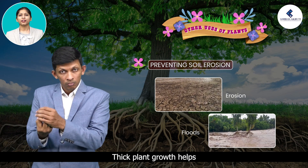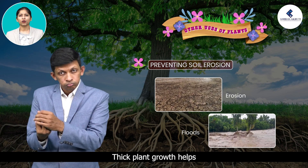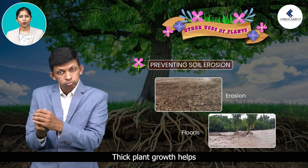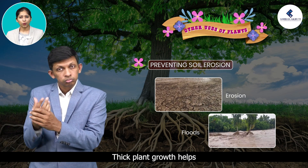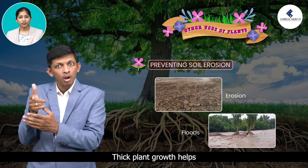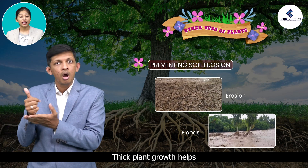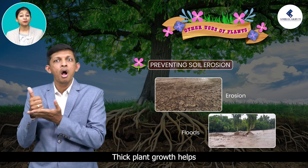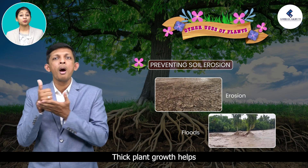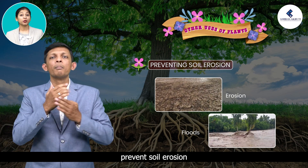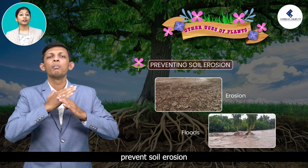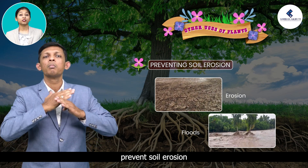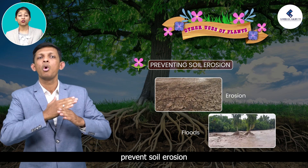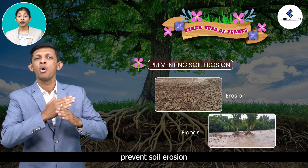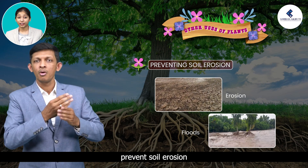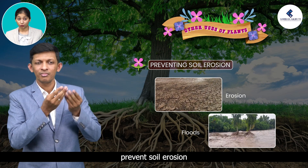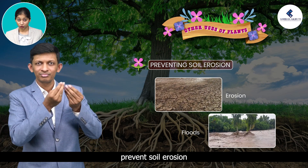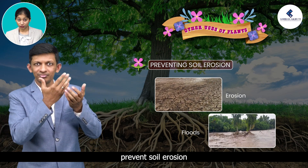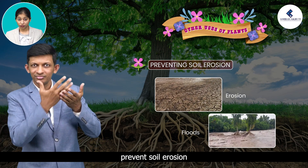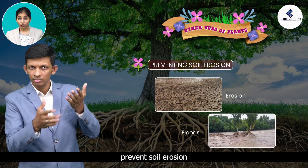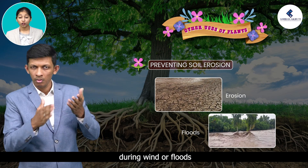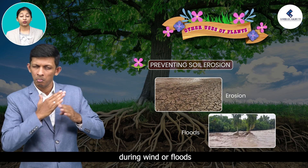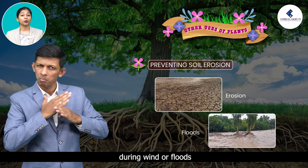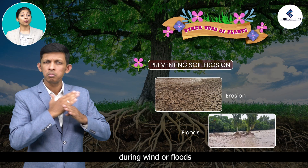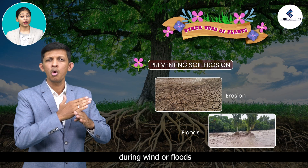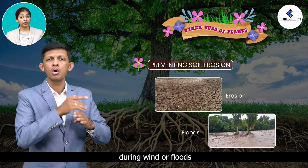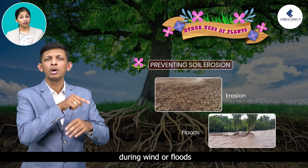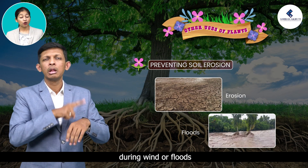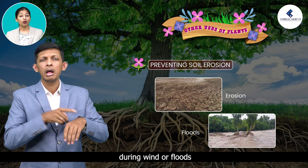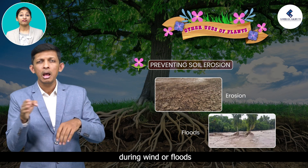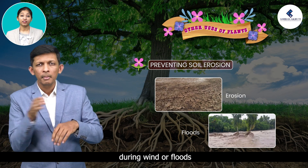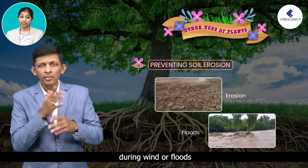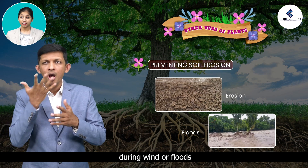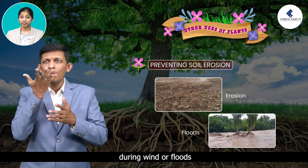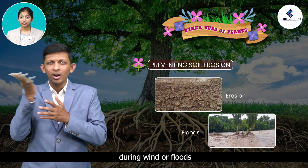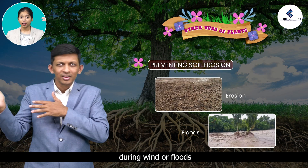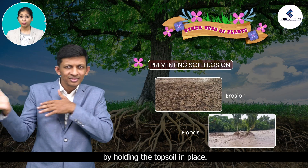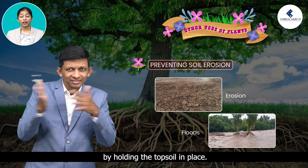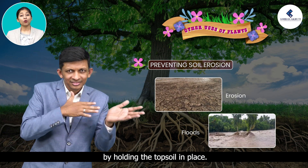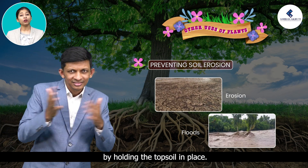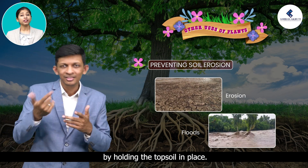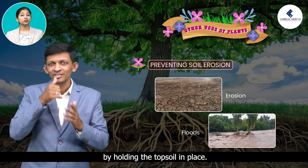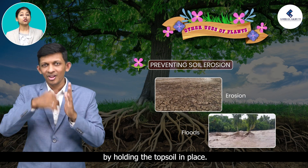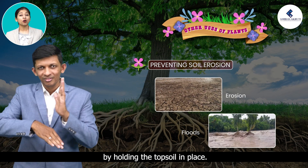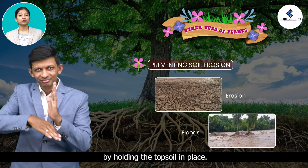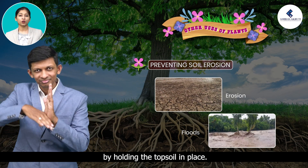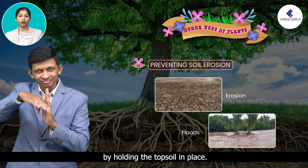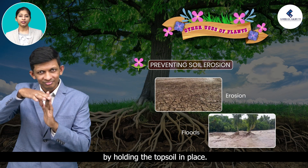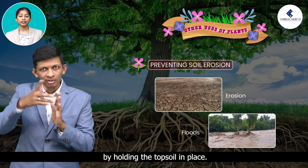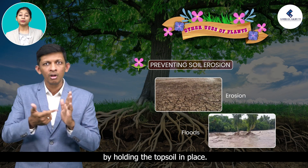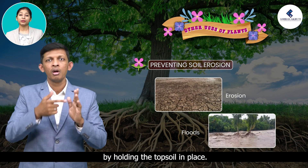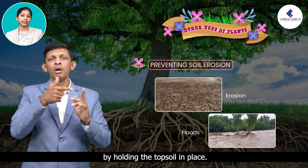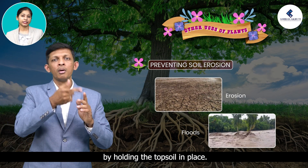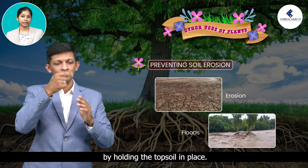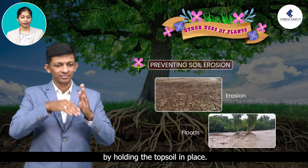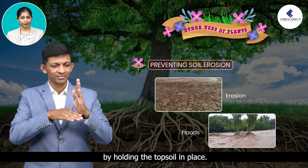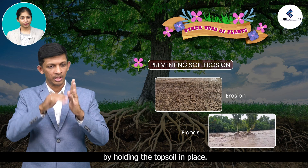Thick plant growth helps prevent soil erosion during wind or floods by holding the topsoil